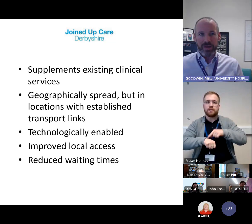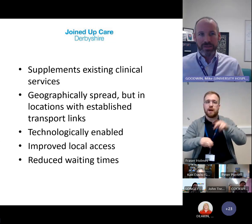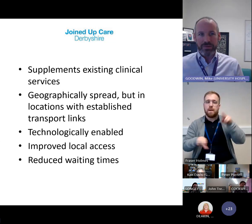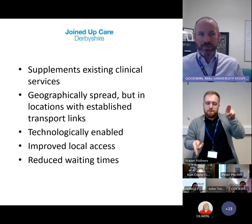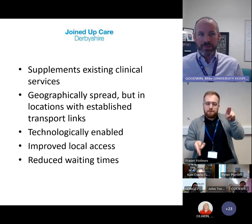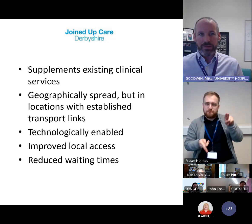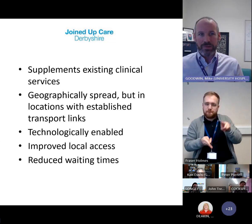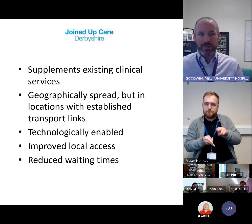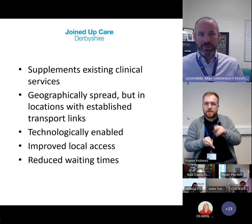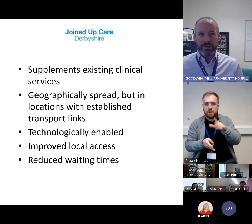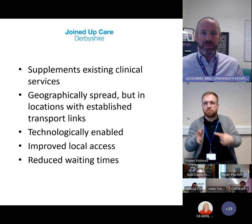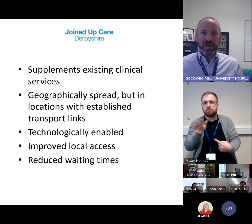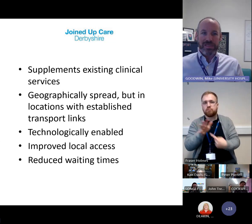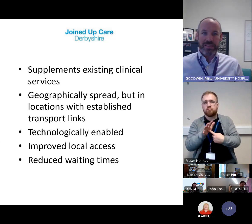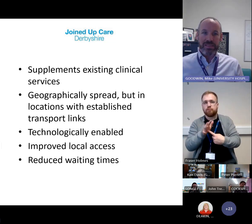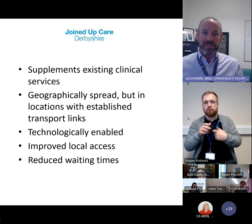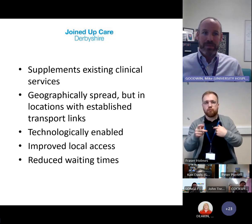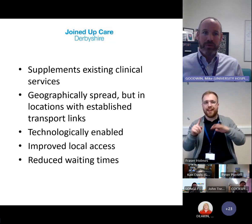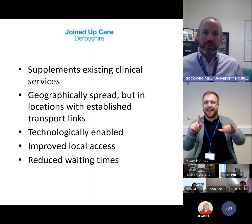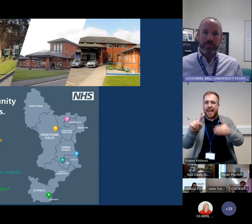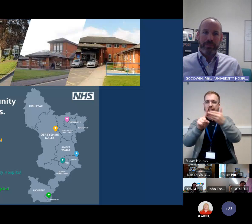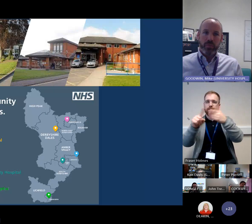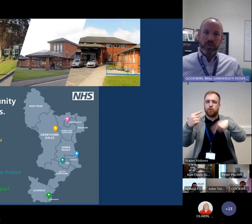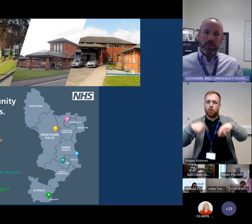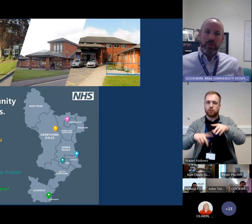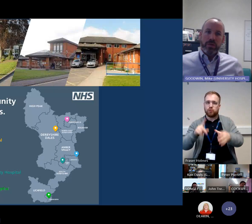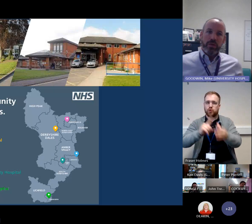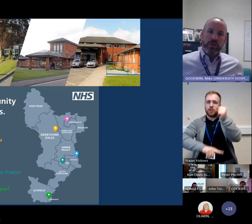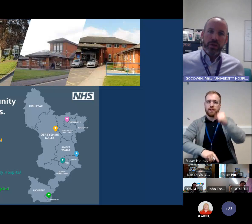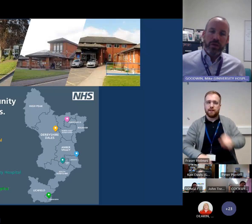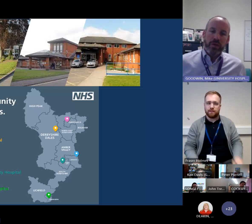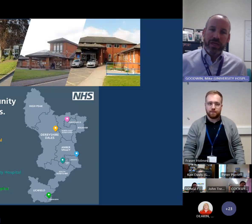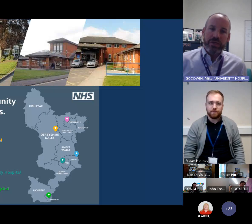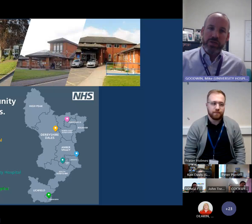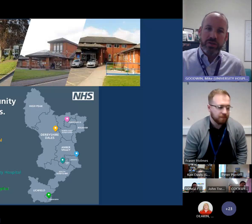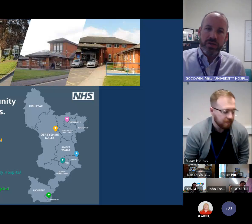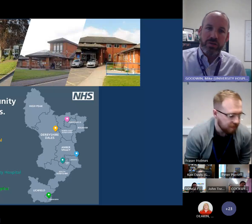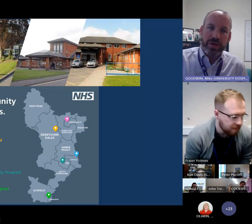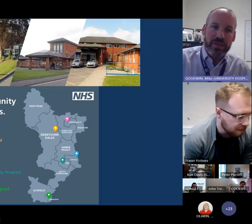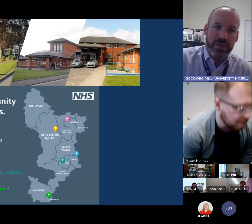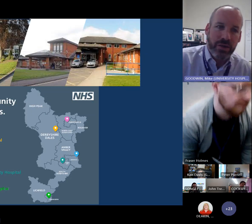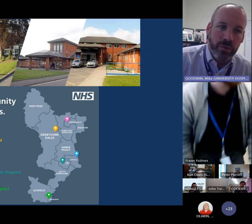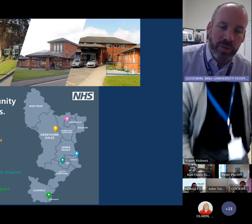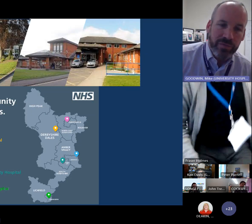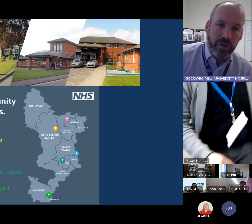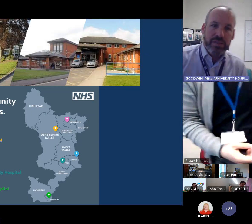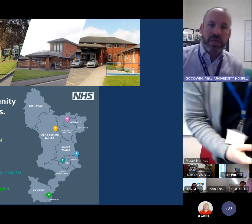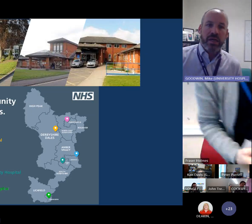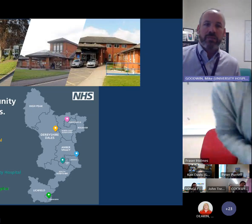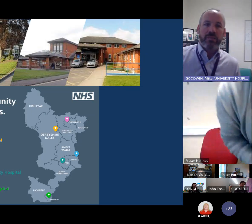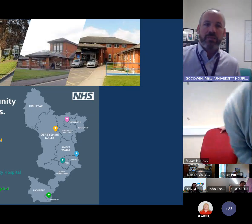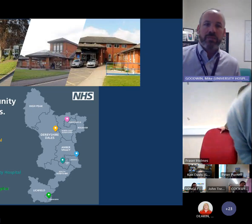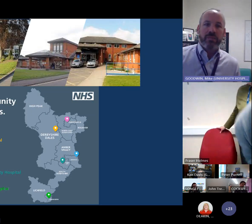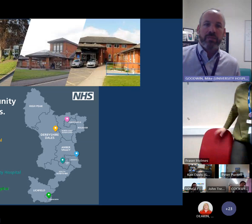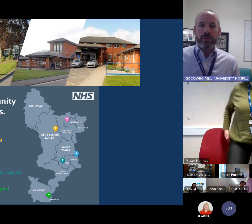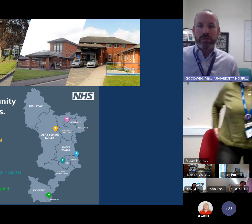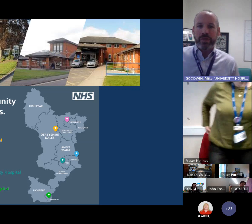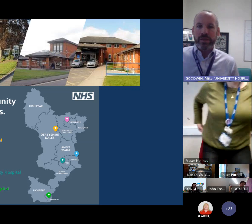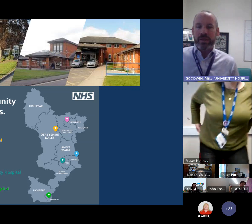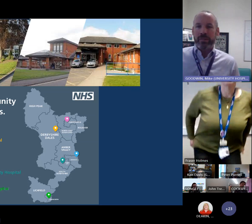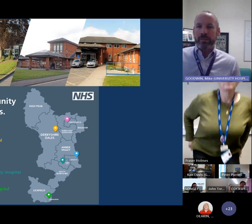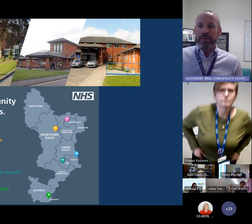key fundamental aims for our CDC programme. Those are the locations on screen. So we've got